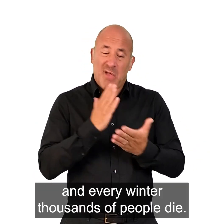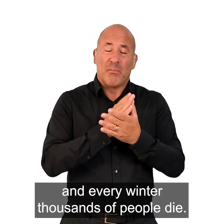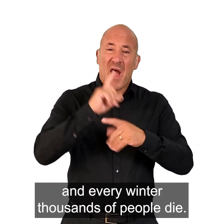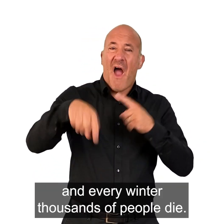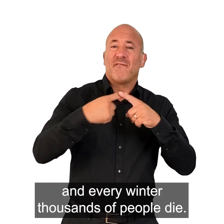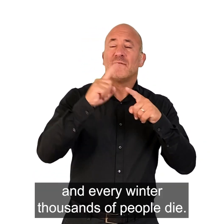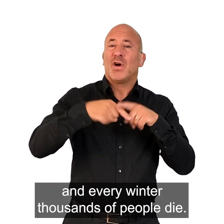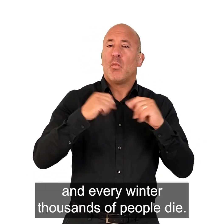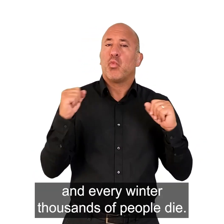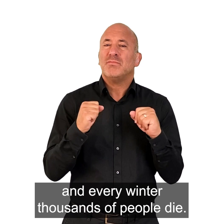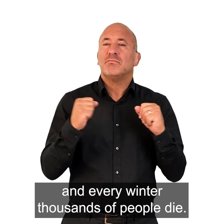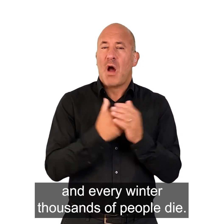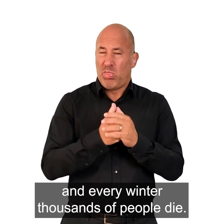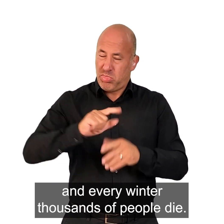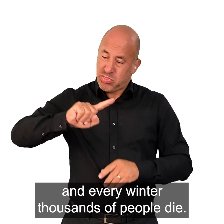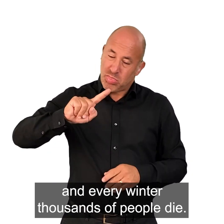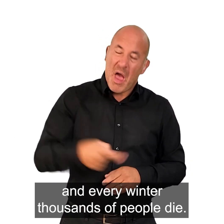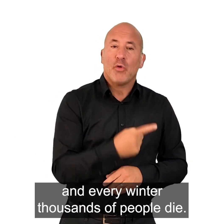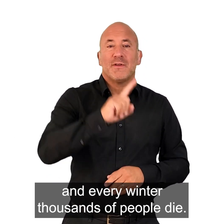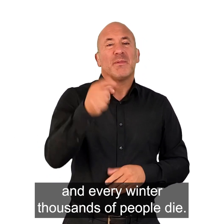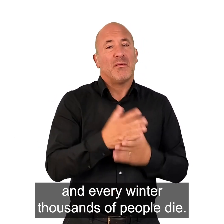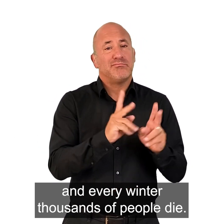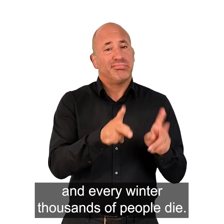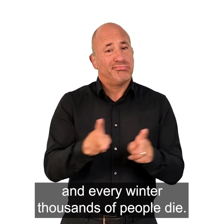And every winter, thousands of people die.